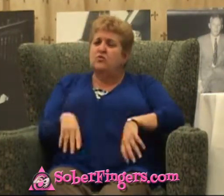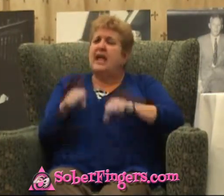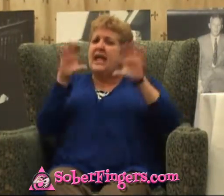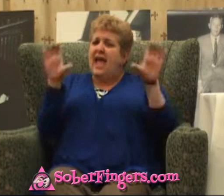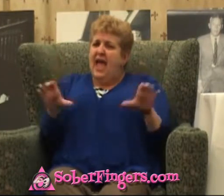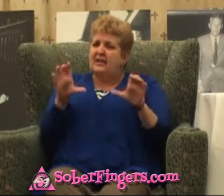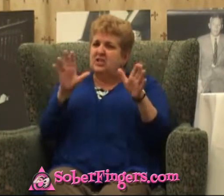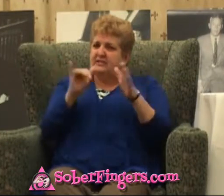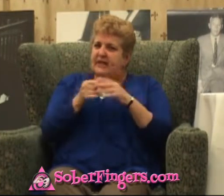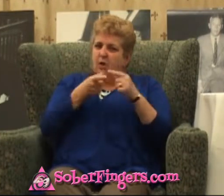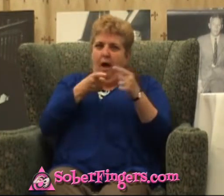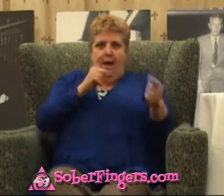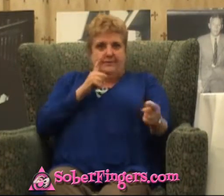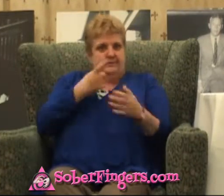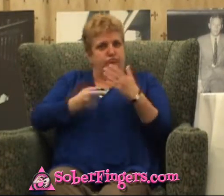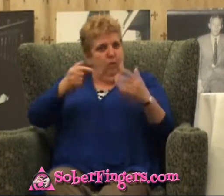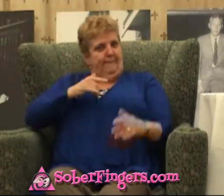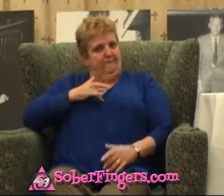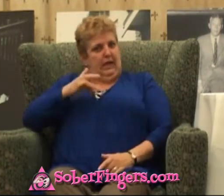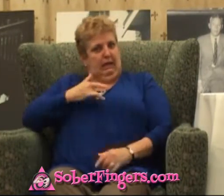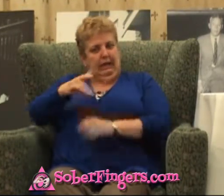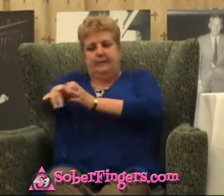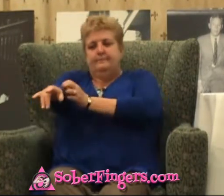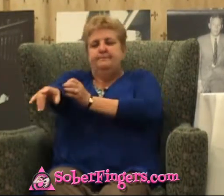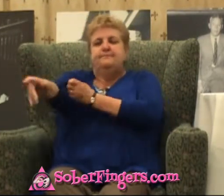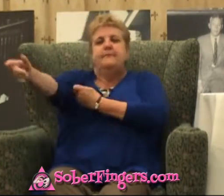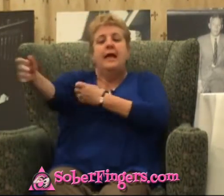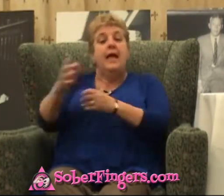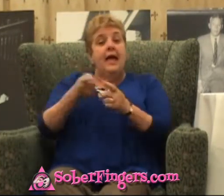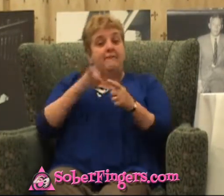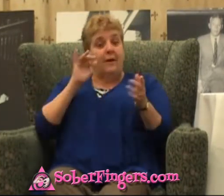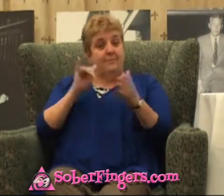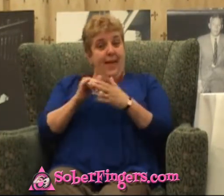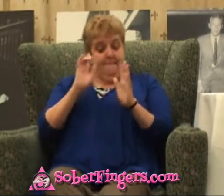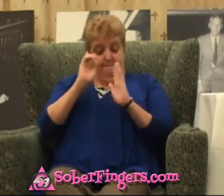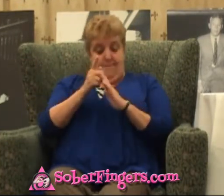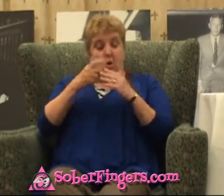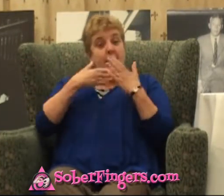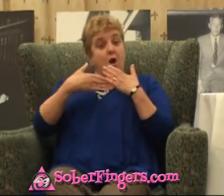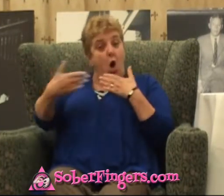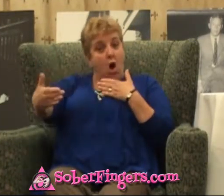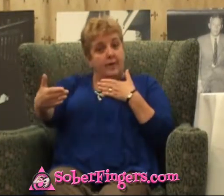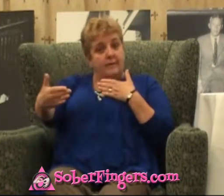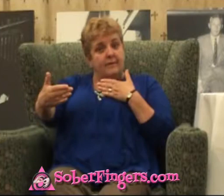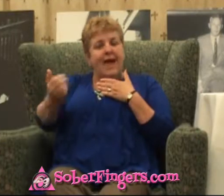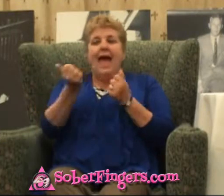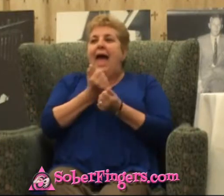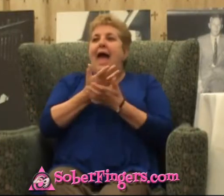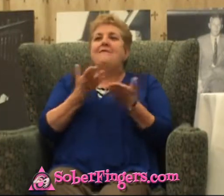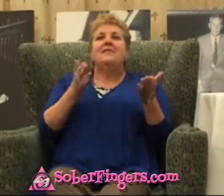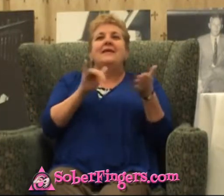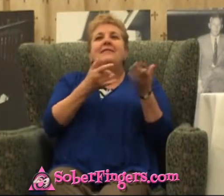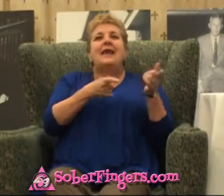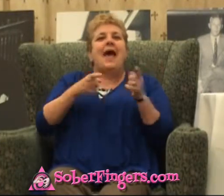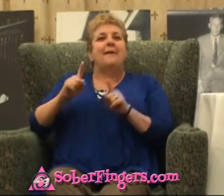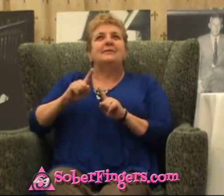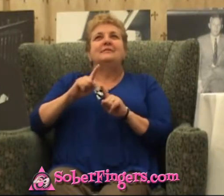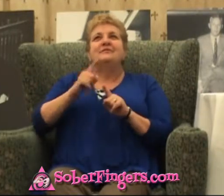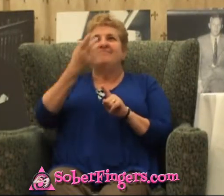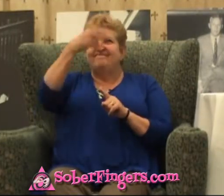I'm feeling. And from that moment on, everything that happens in my life is a divine assignment. I did that this morning,